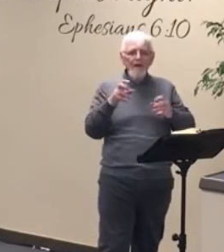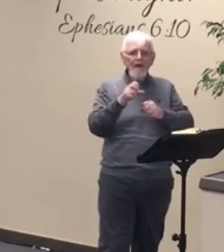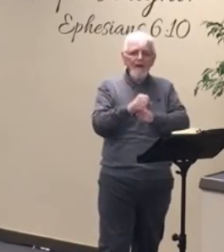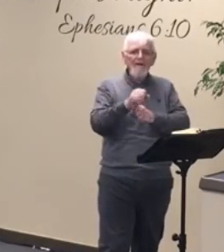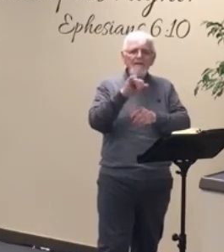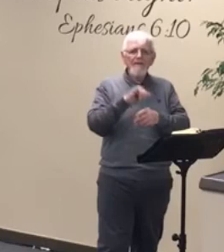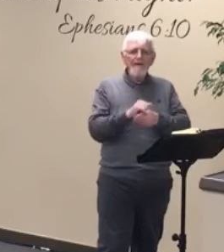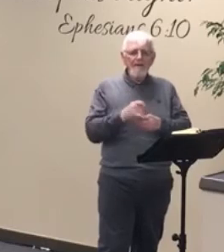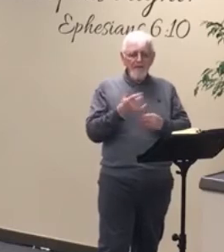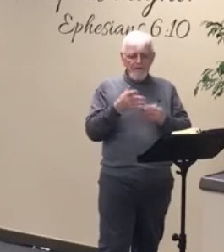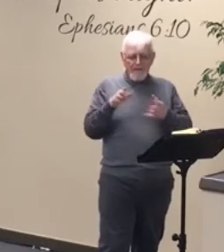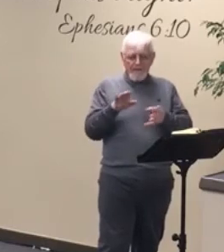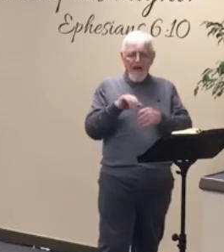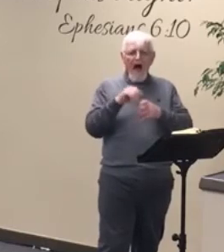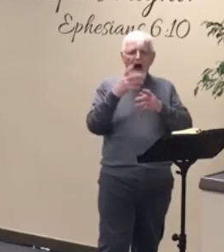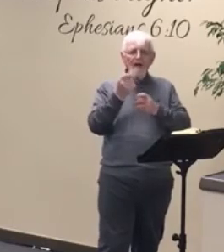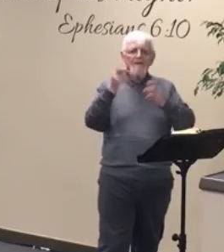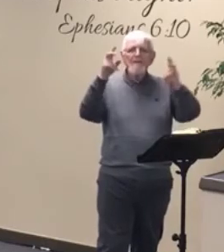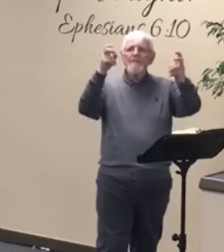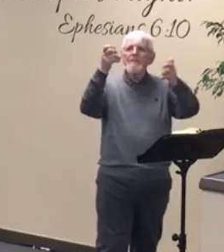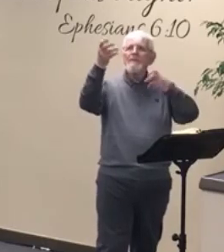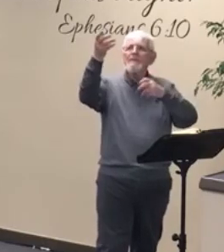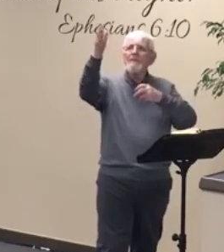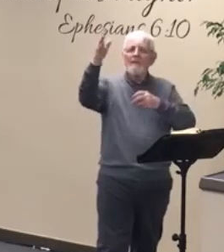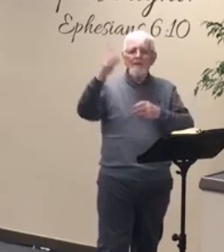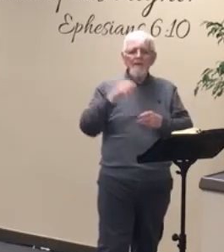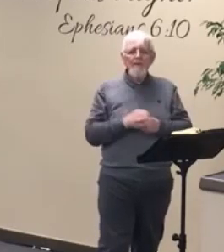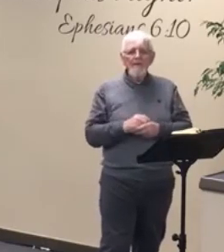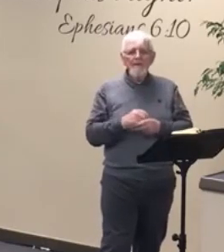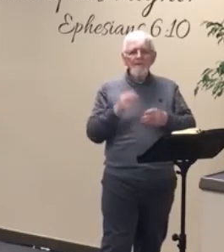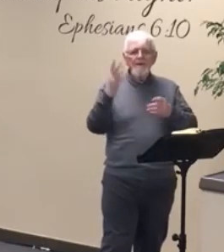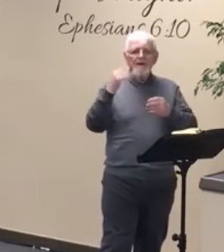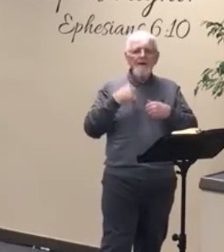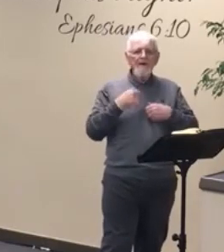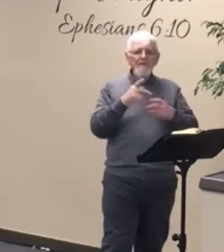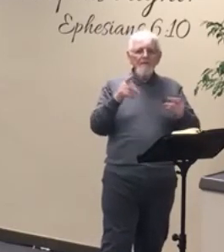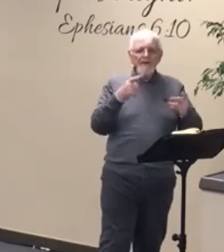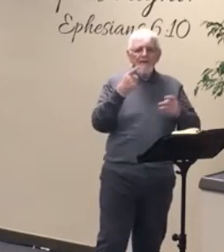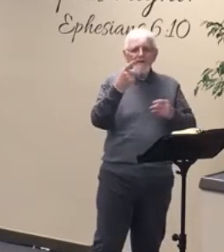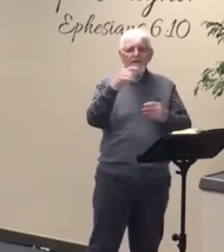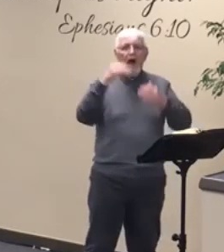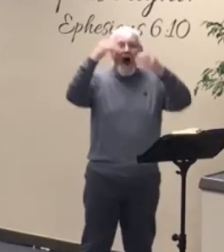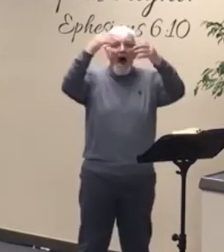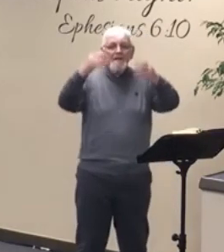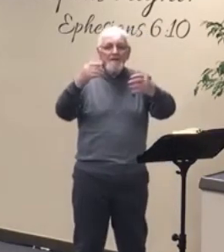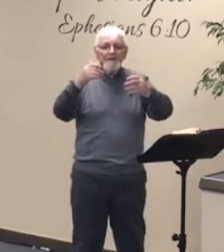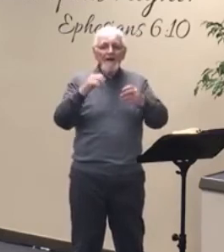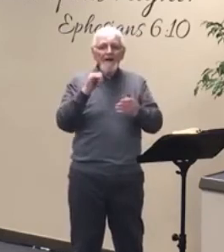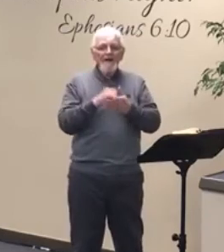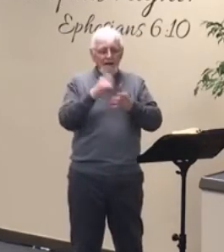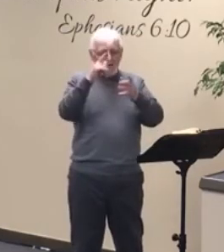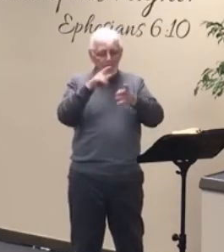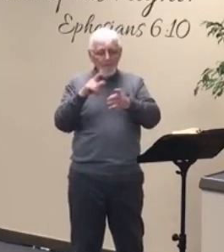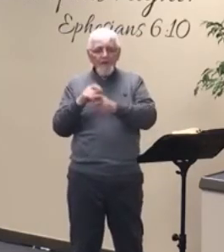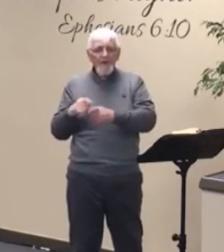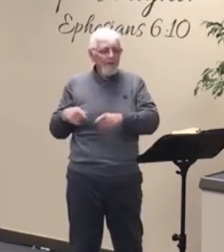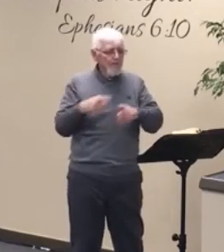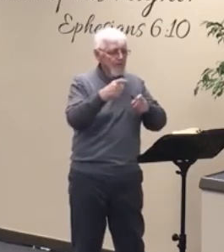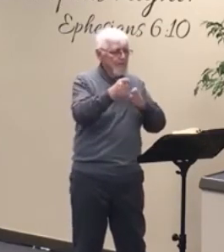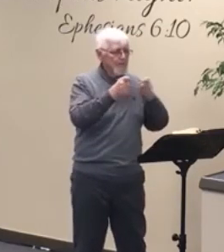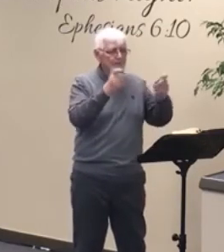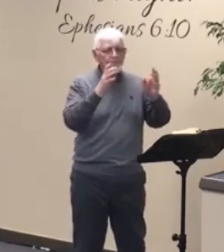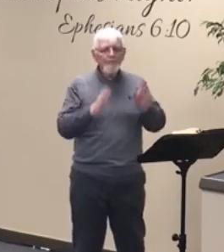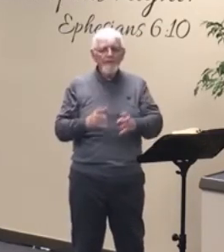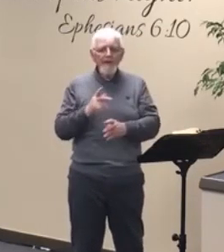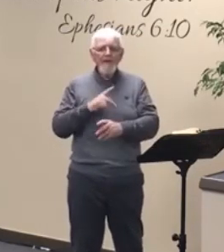they left out the message. The message is God has a place for you of exaltation, and those brethren go on to be rulers in the kingdom